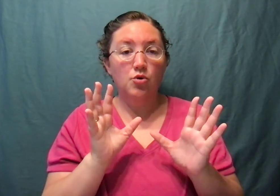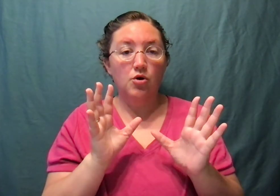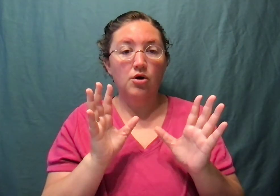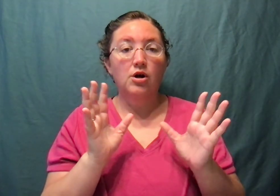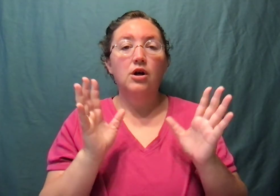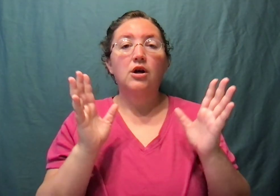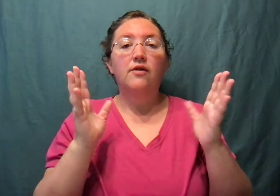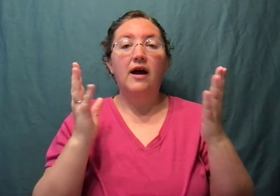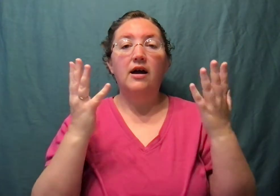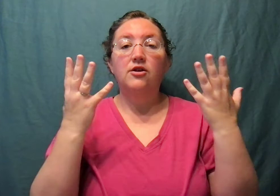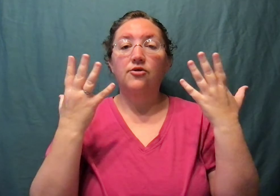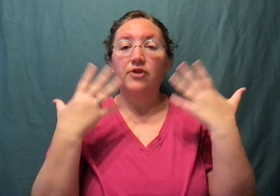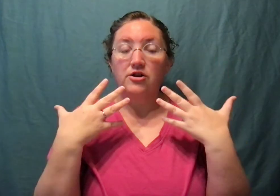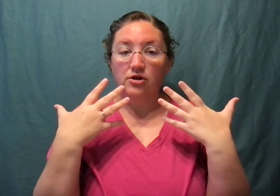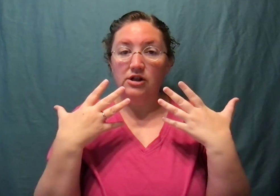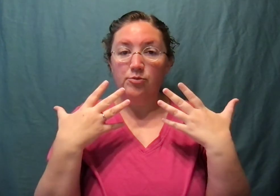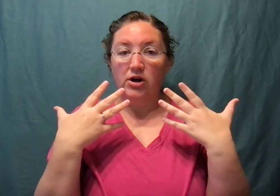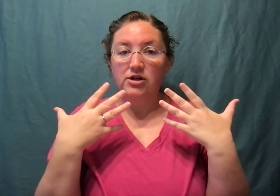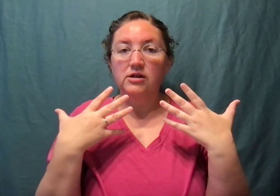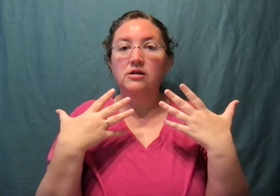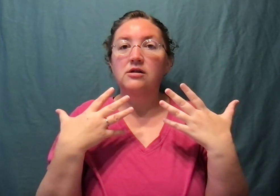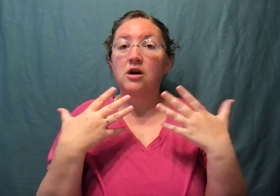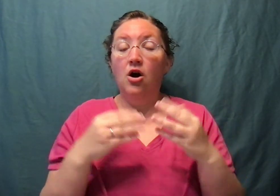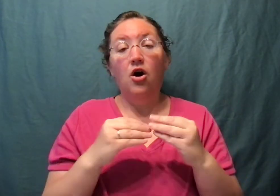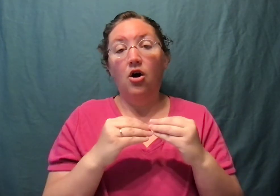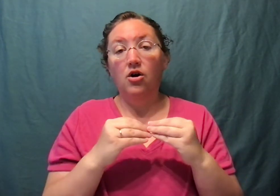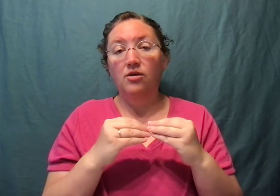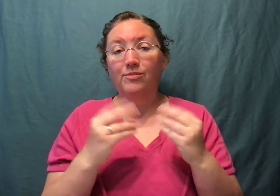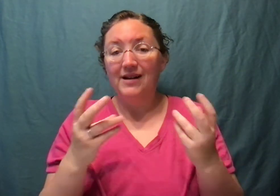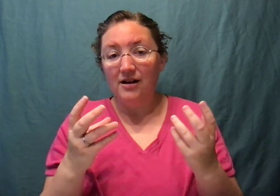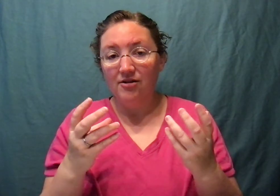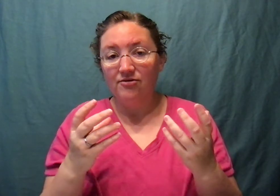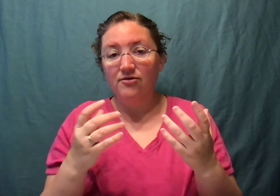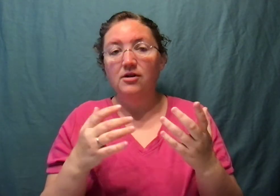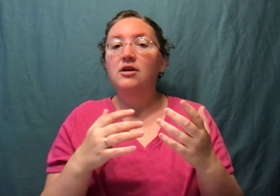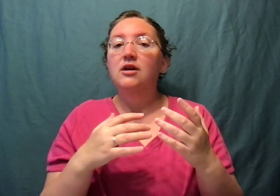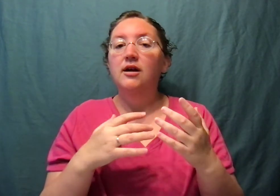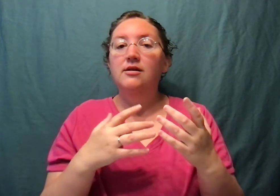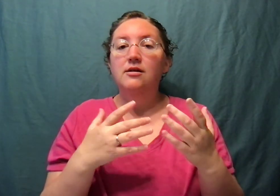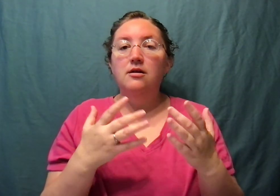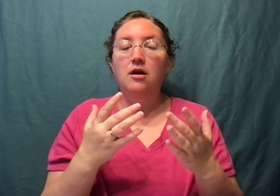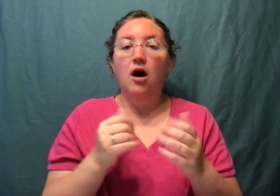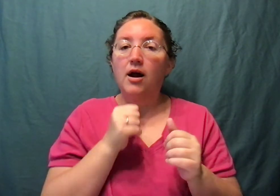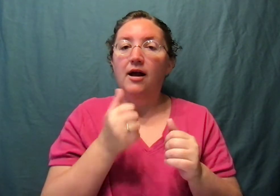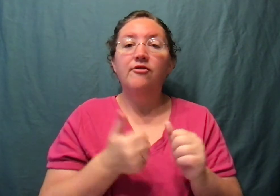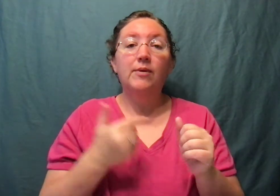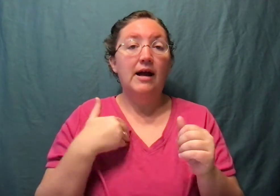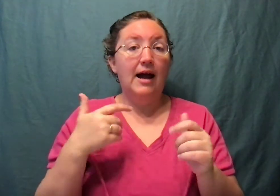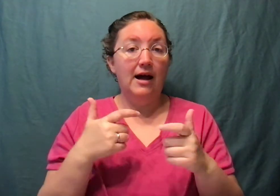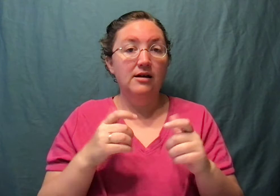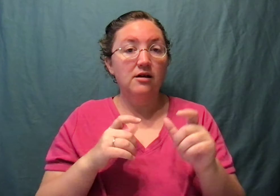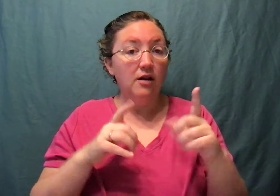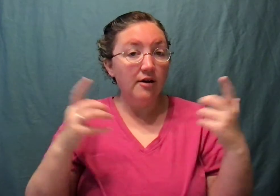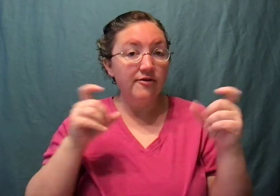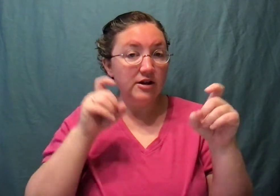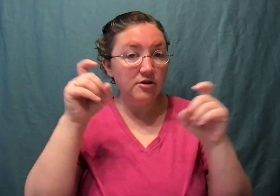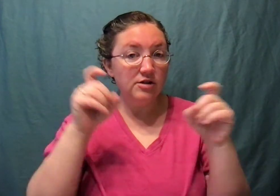sure that your facial expressions are big enough. Not everyone has a lot of facial